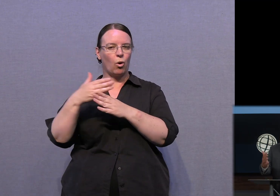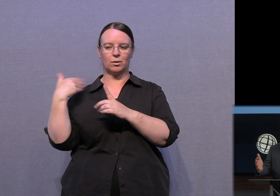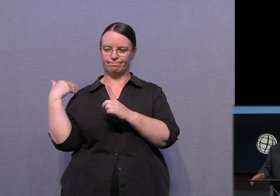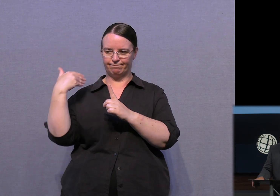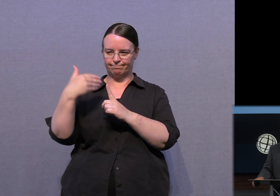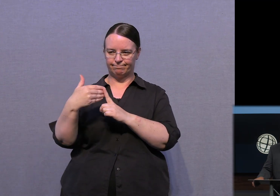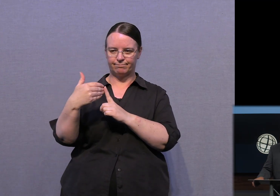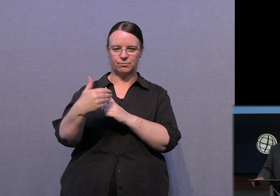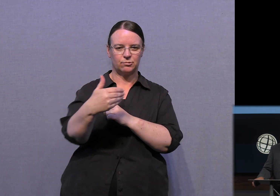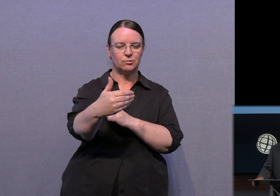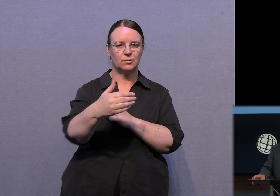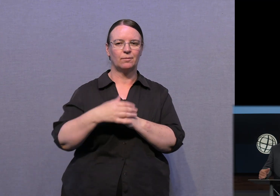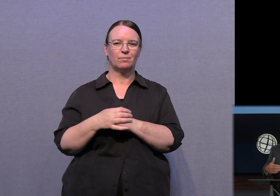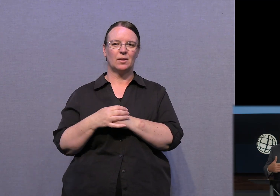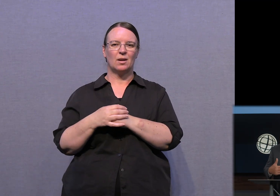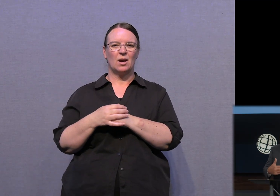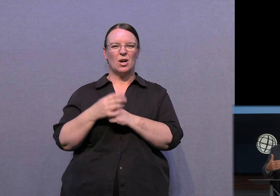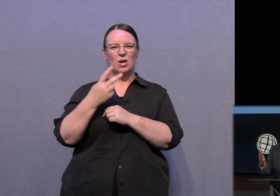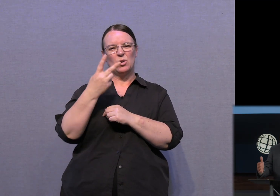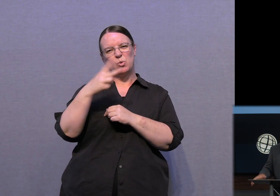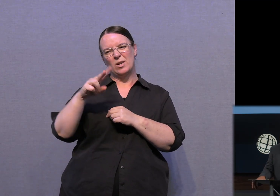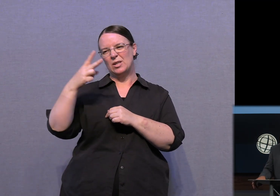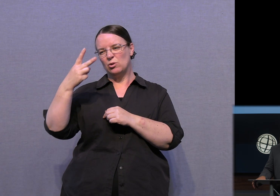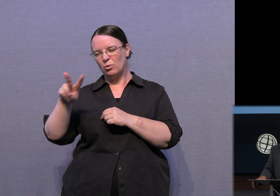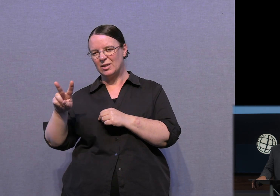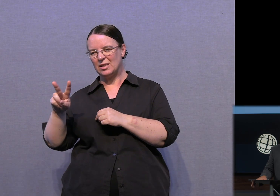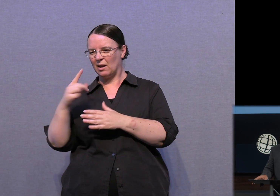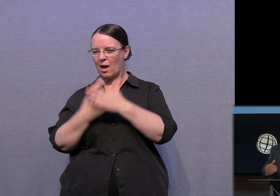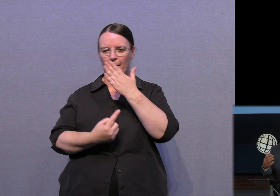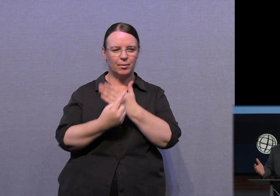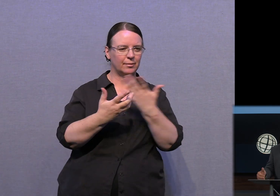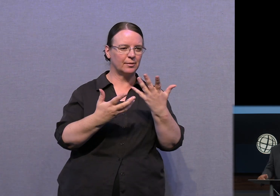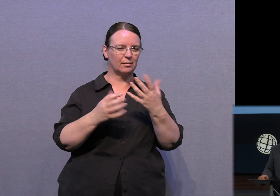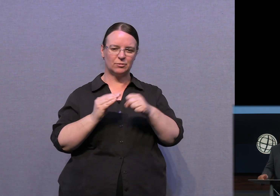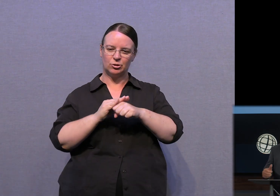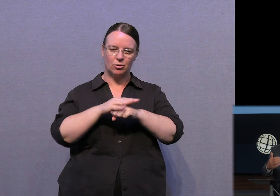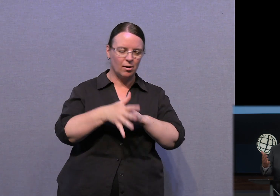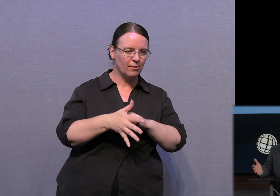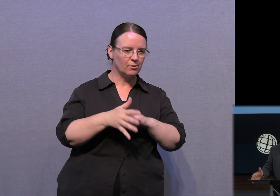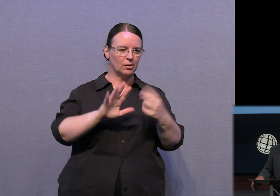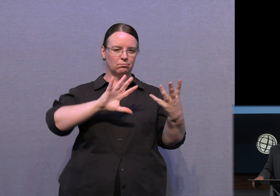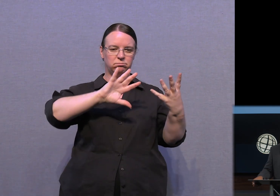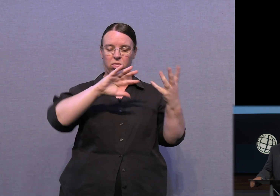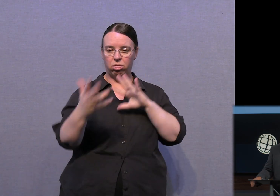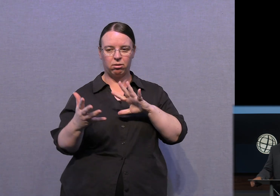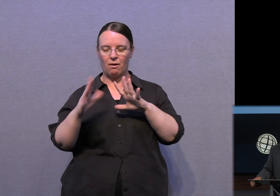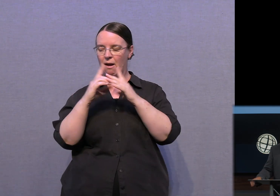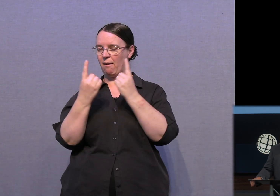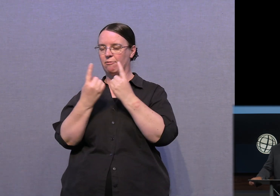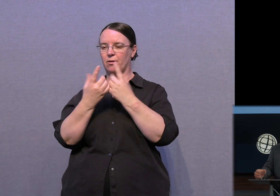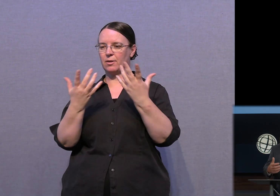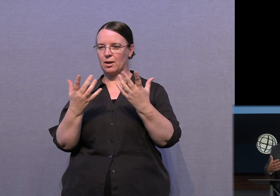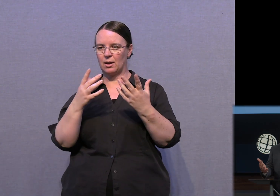the pandemic, the resulting economic chaos, social unrest, political